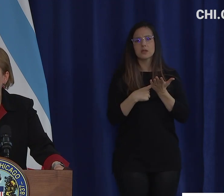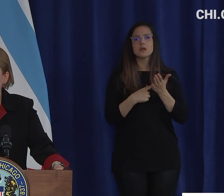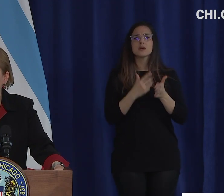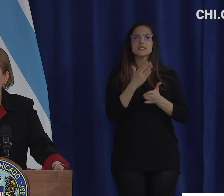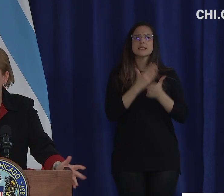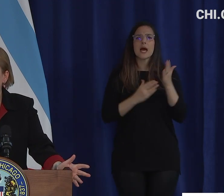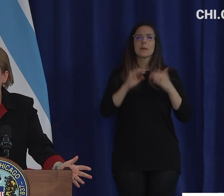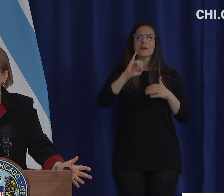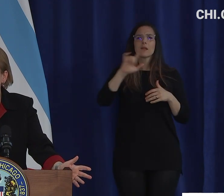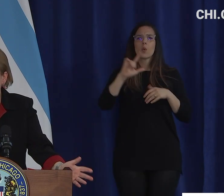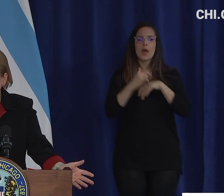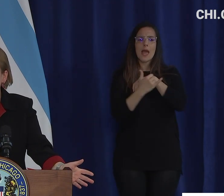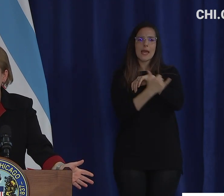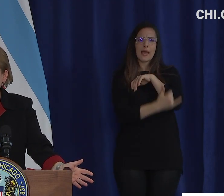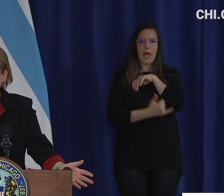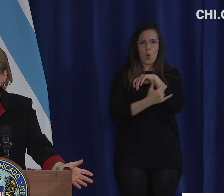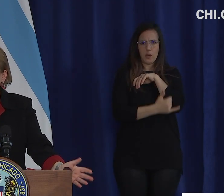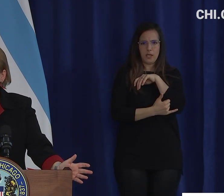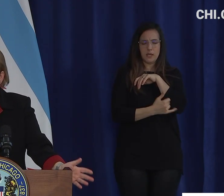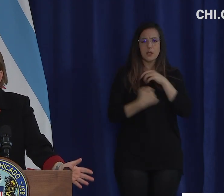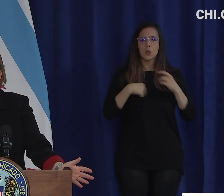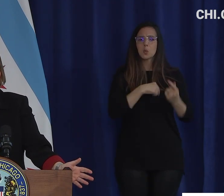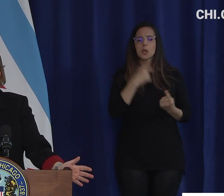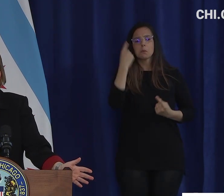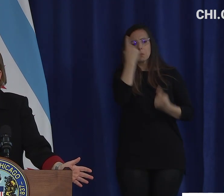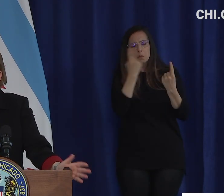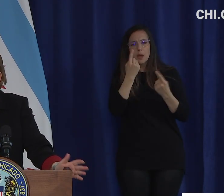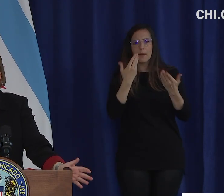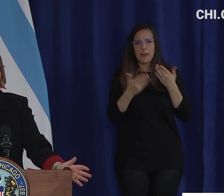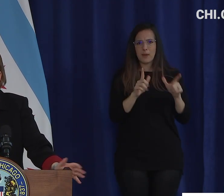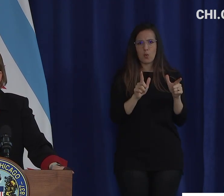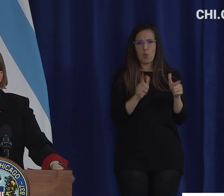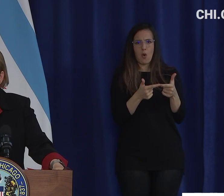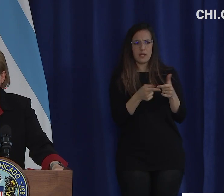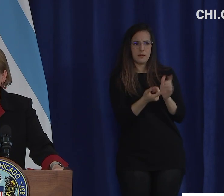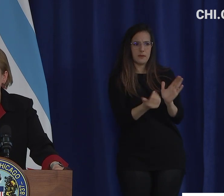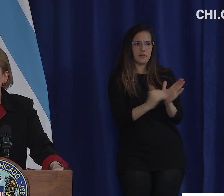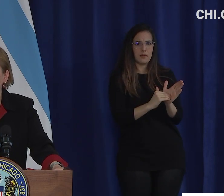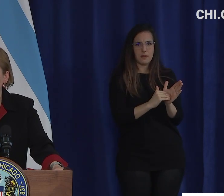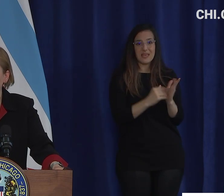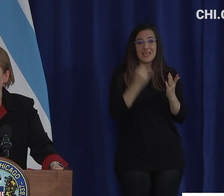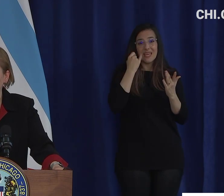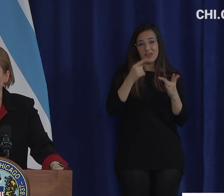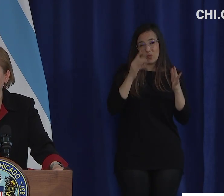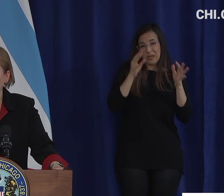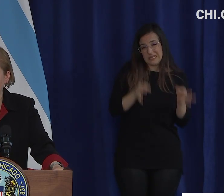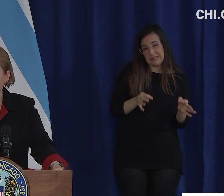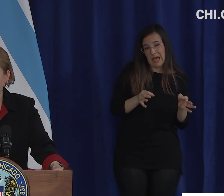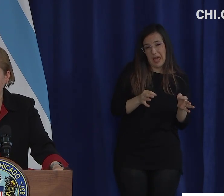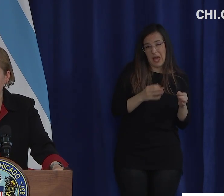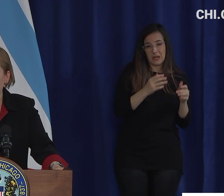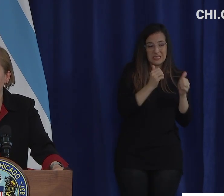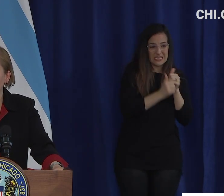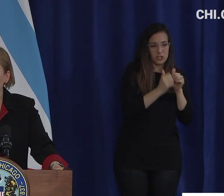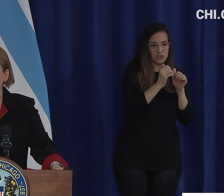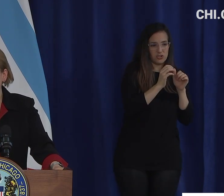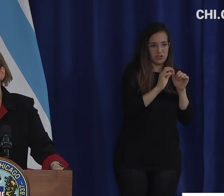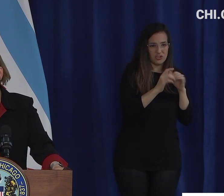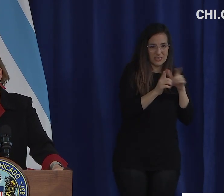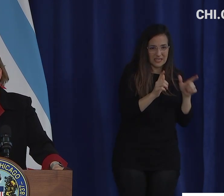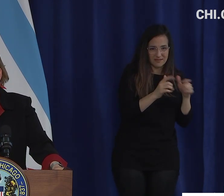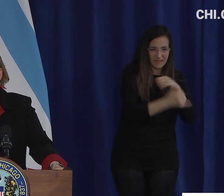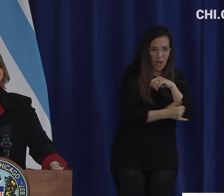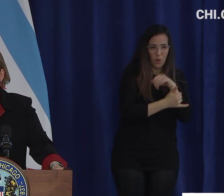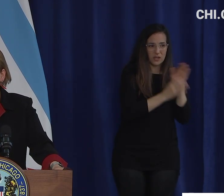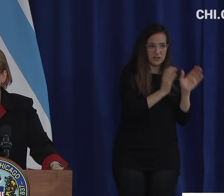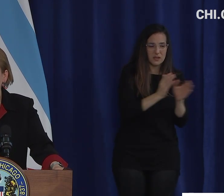Illinois that we would quarantine against if we made decisions by county, but we don't. We make decisions by state, and we